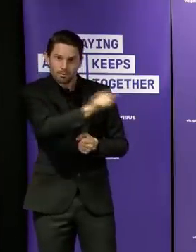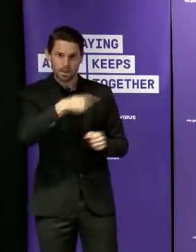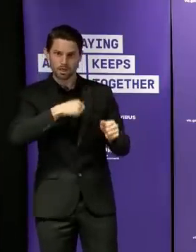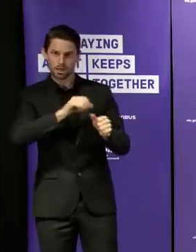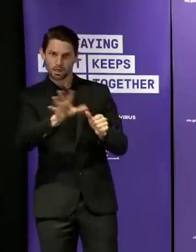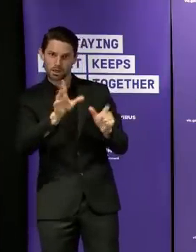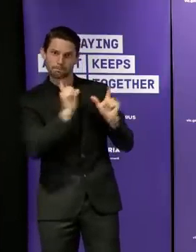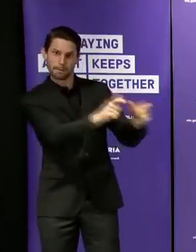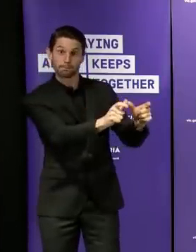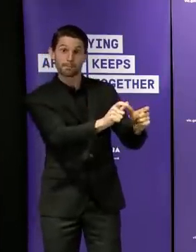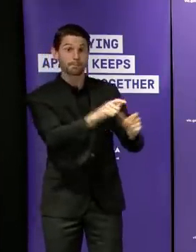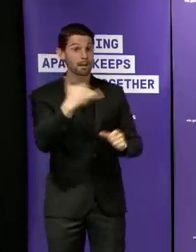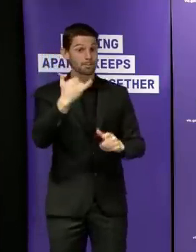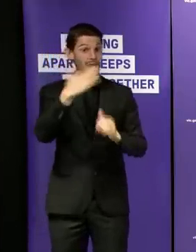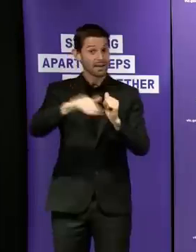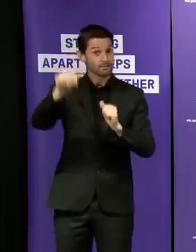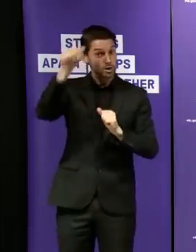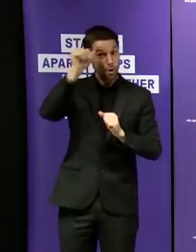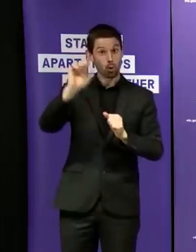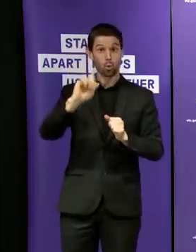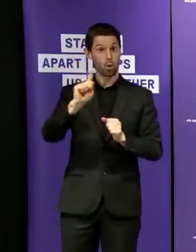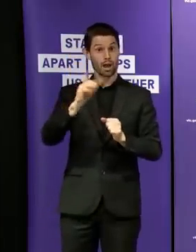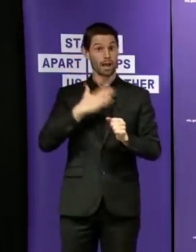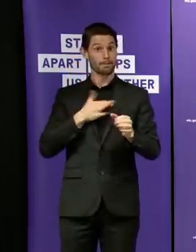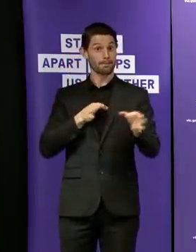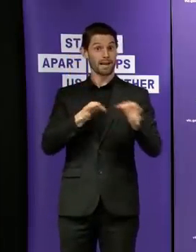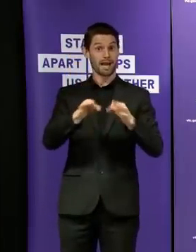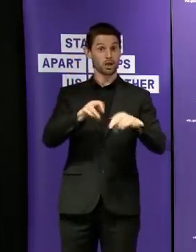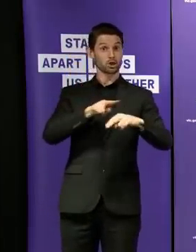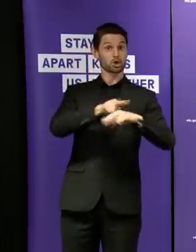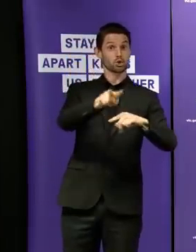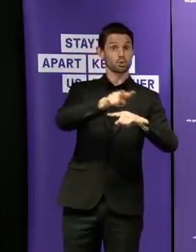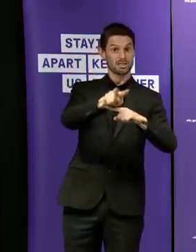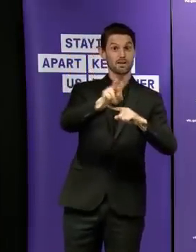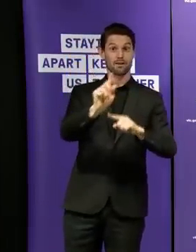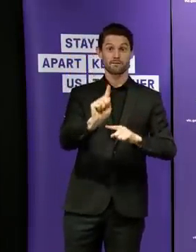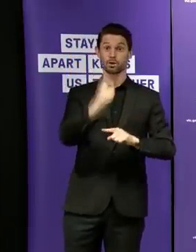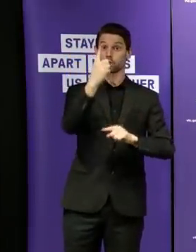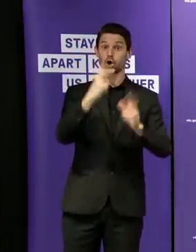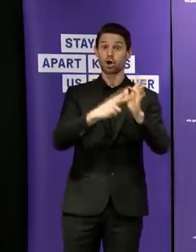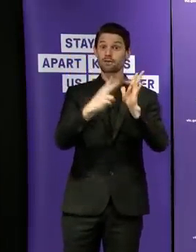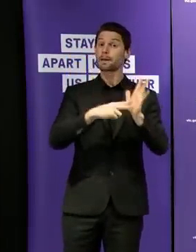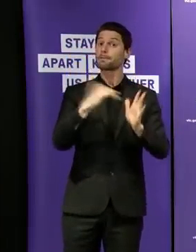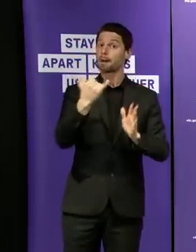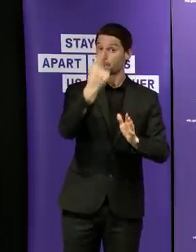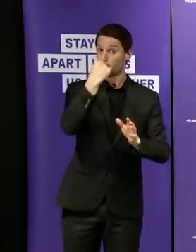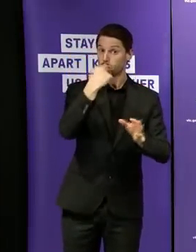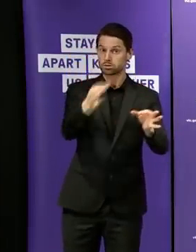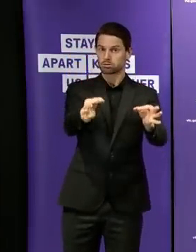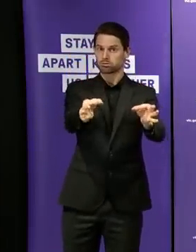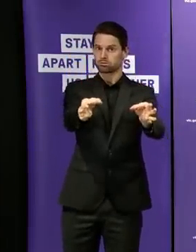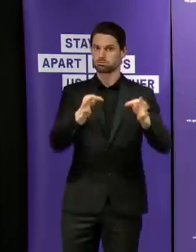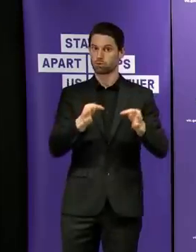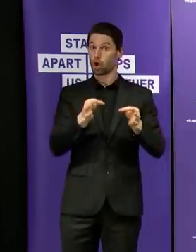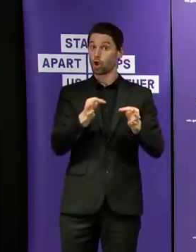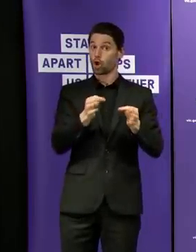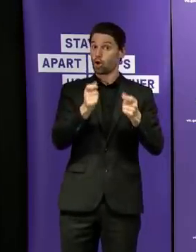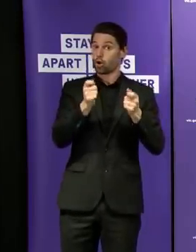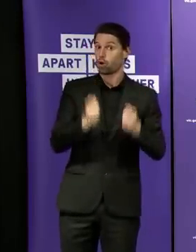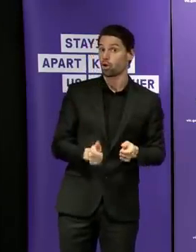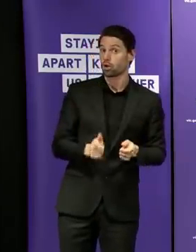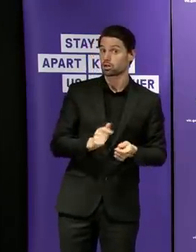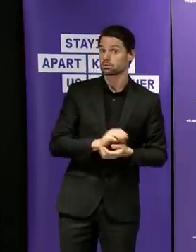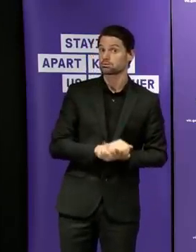that we can bring forward the things that are scheduled for the 1st of November. The way that would work, rather than